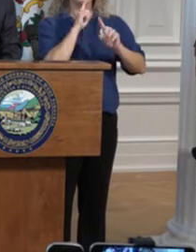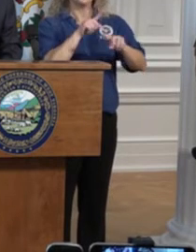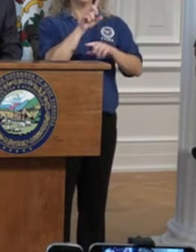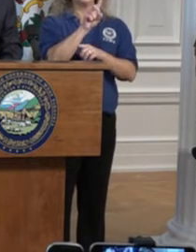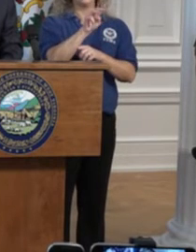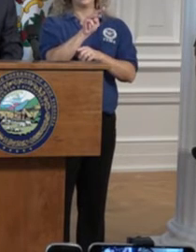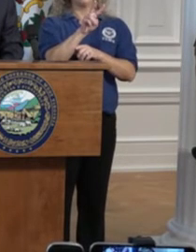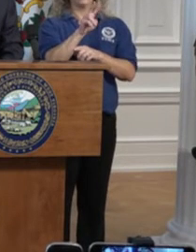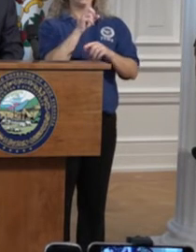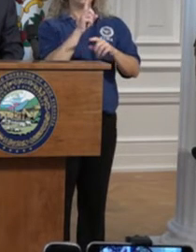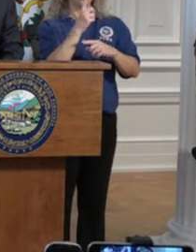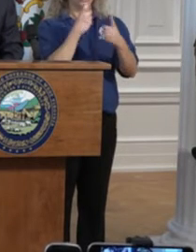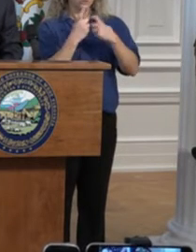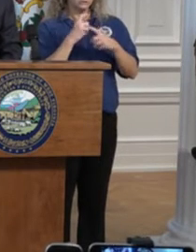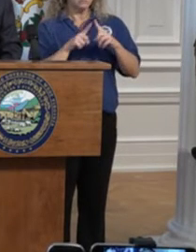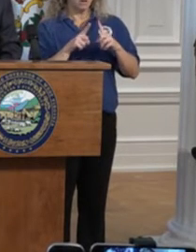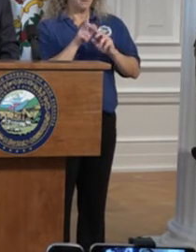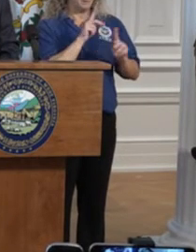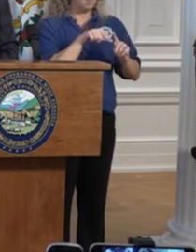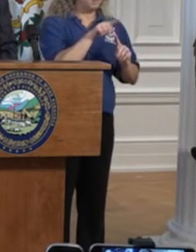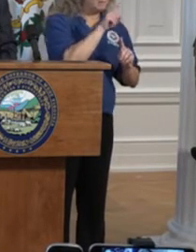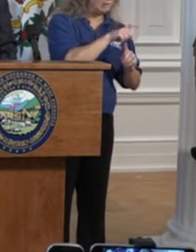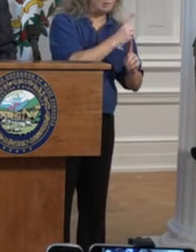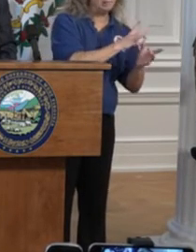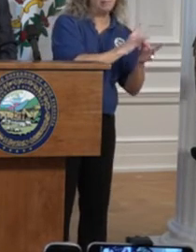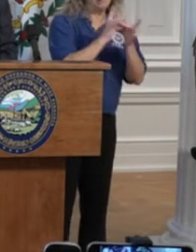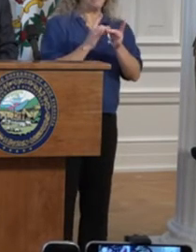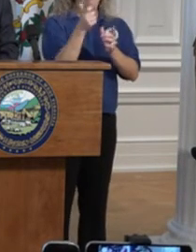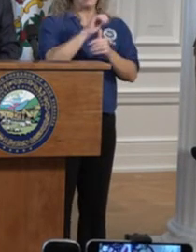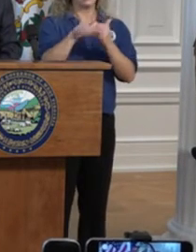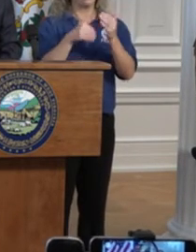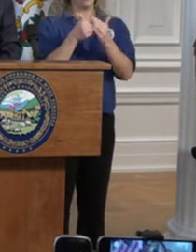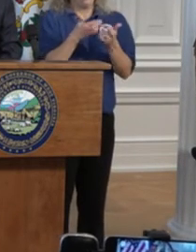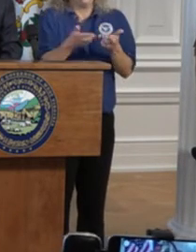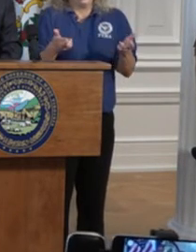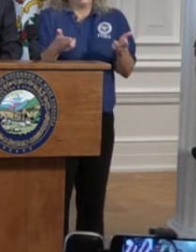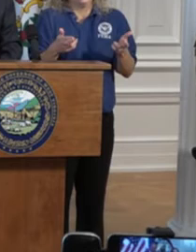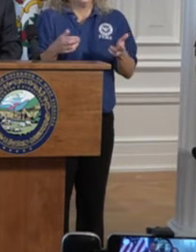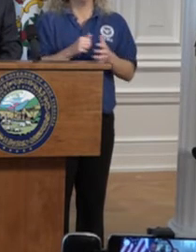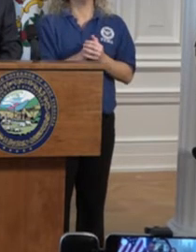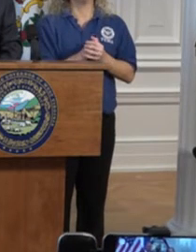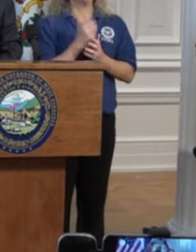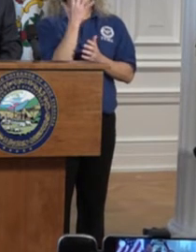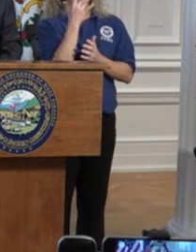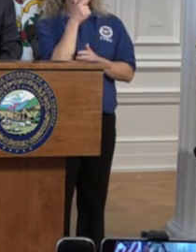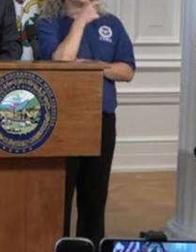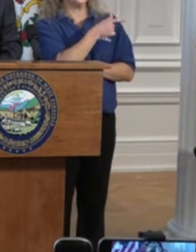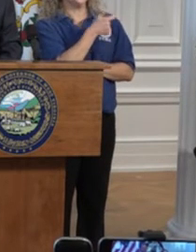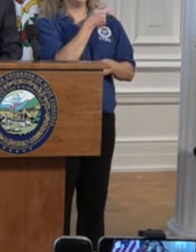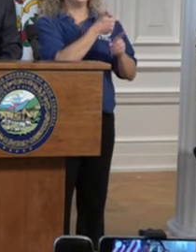questions, but also connecting those in need with any and all resources, because